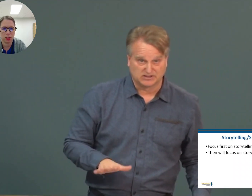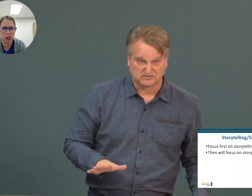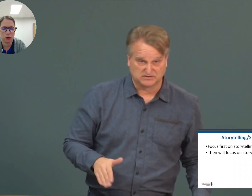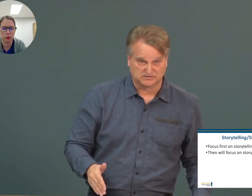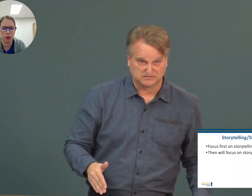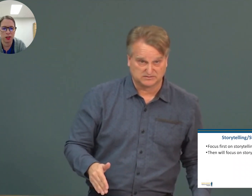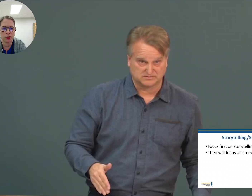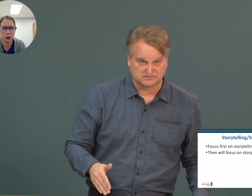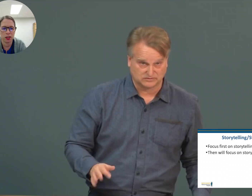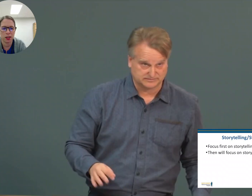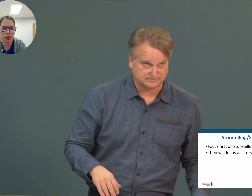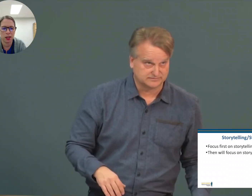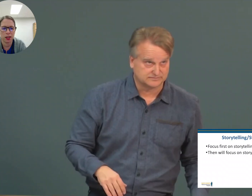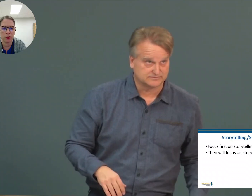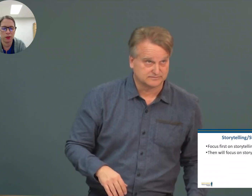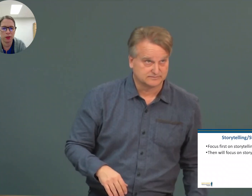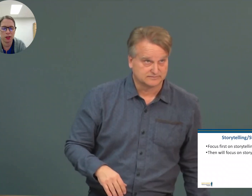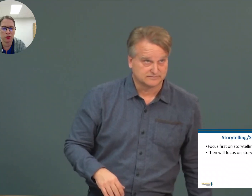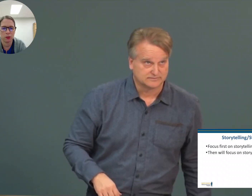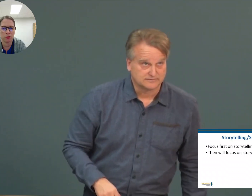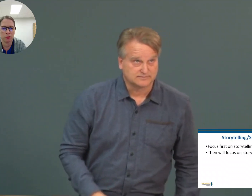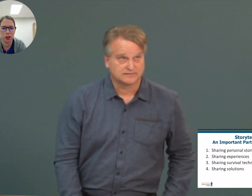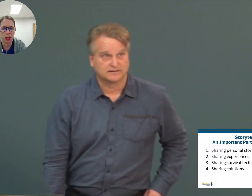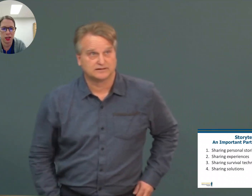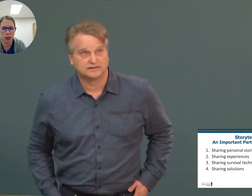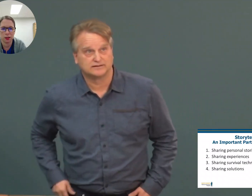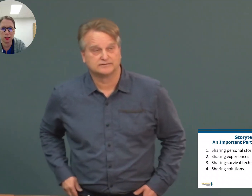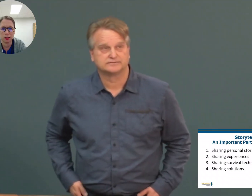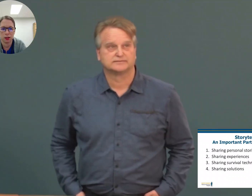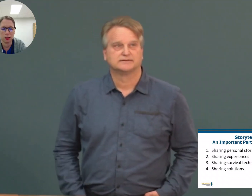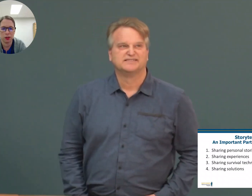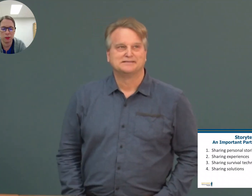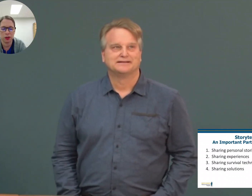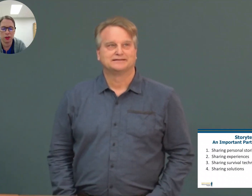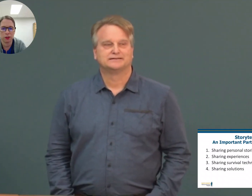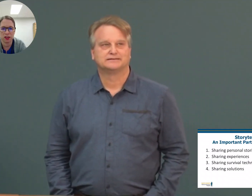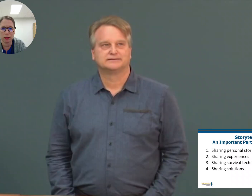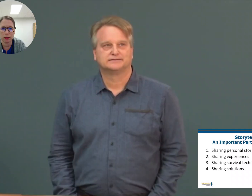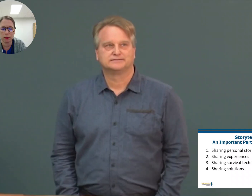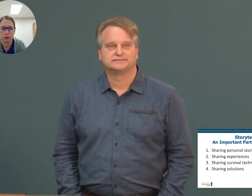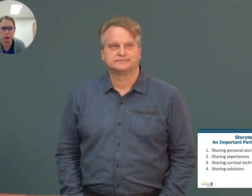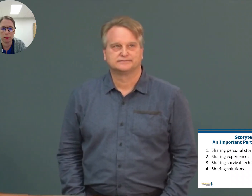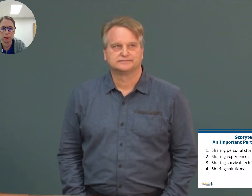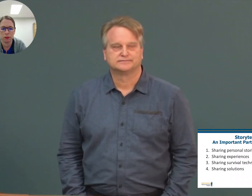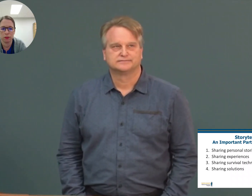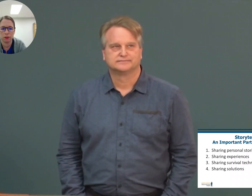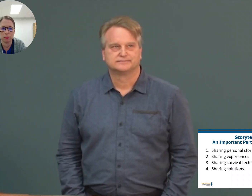So we'll focus on storytelling and then we'll focus on story reading, which are different skills.